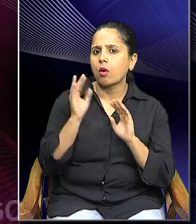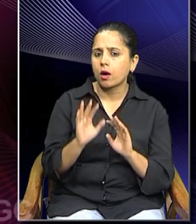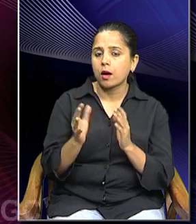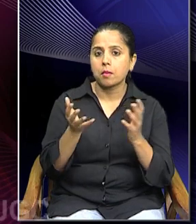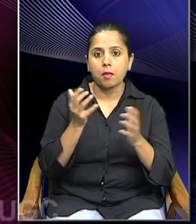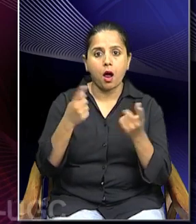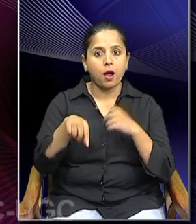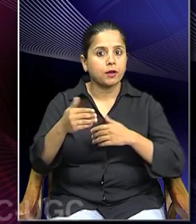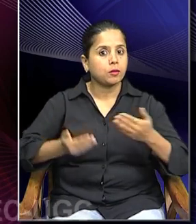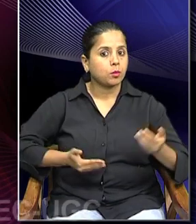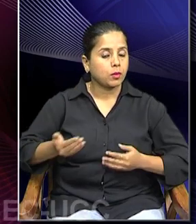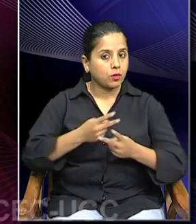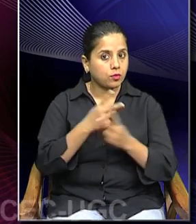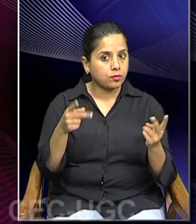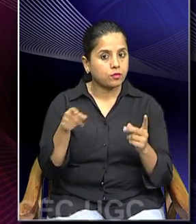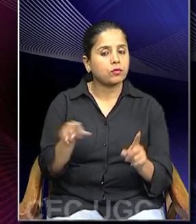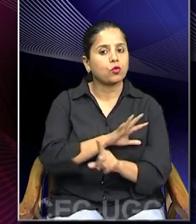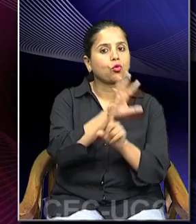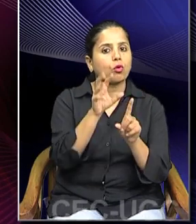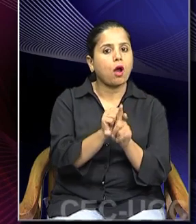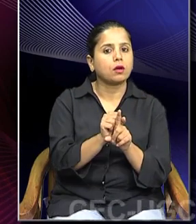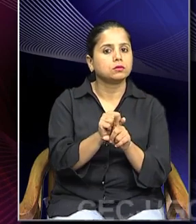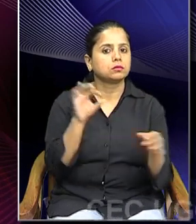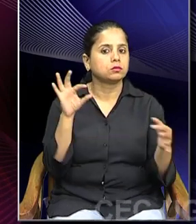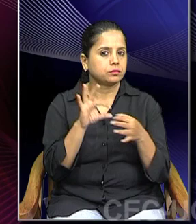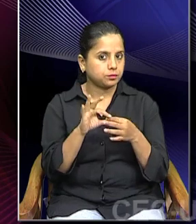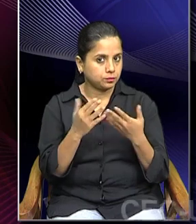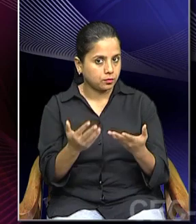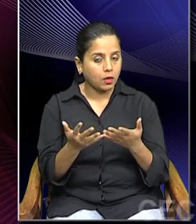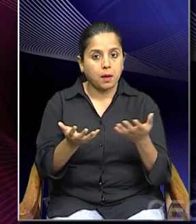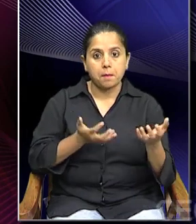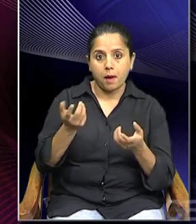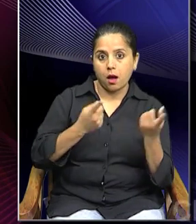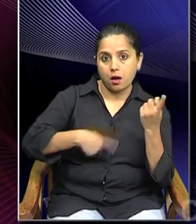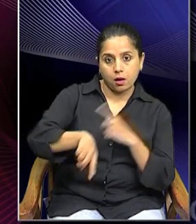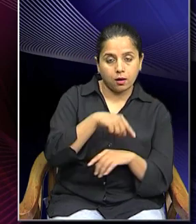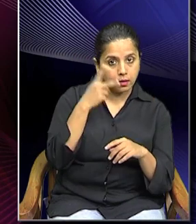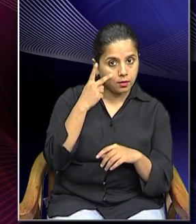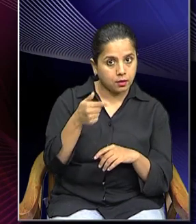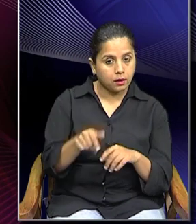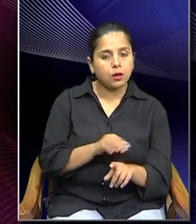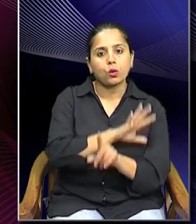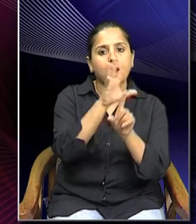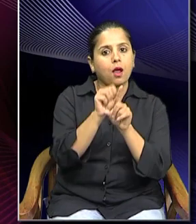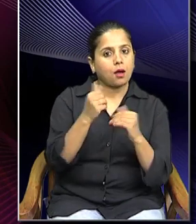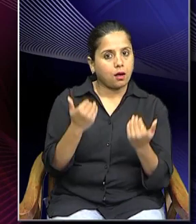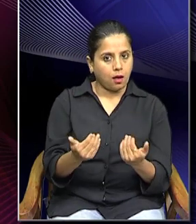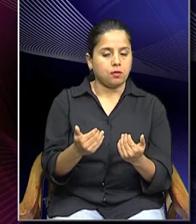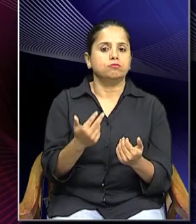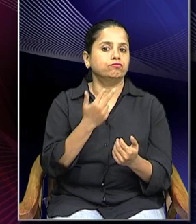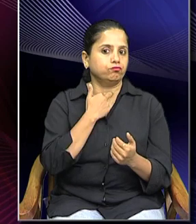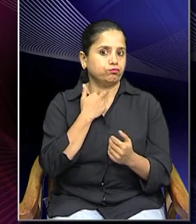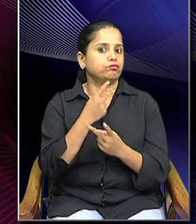market behavior are cultural specific. Market is a cultural